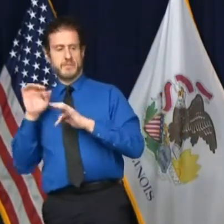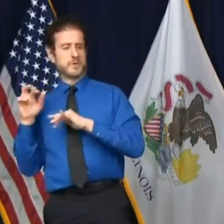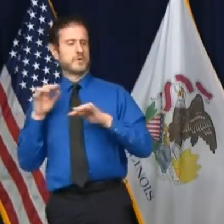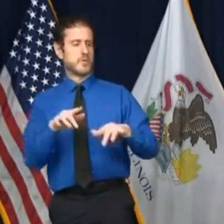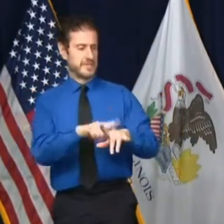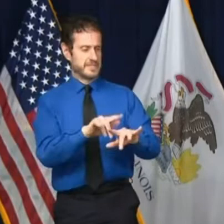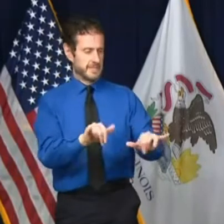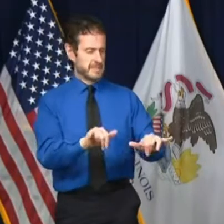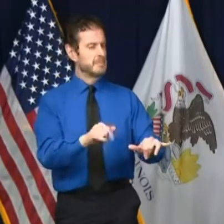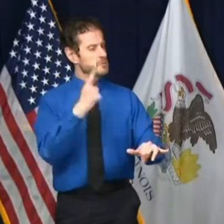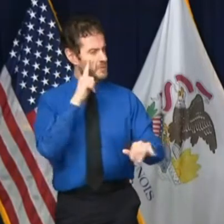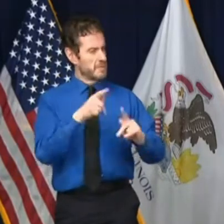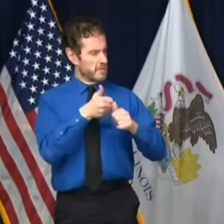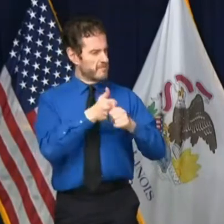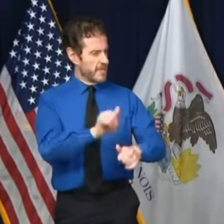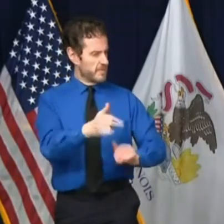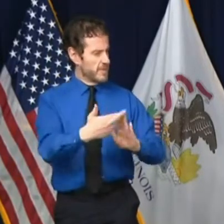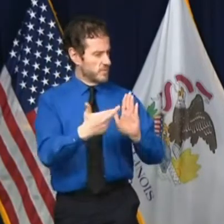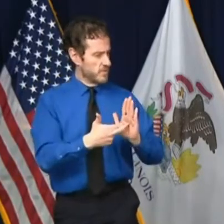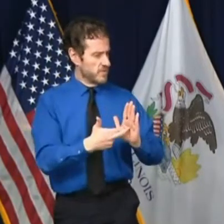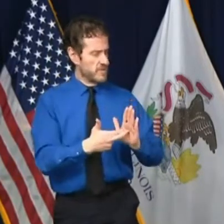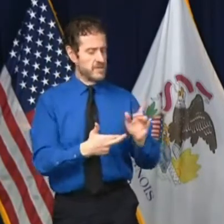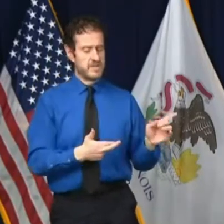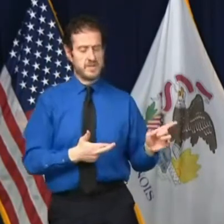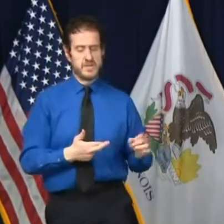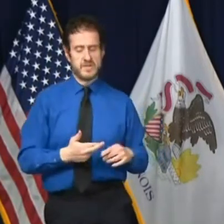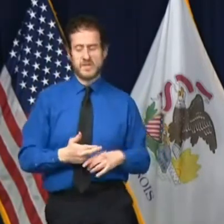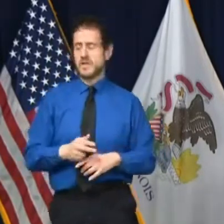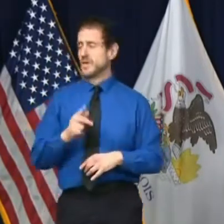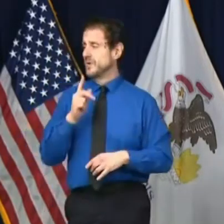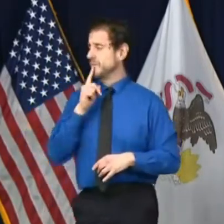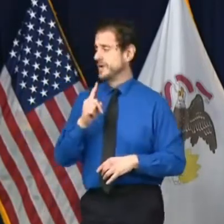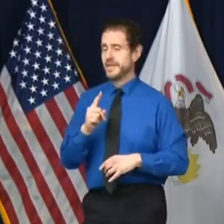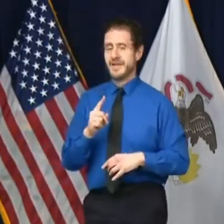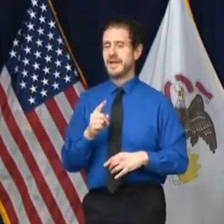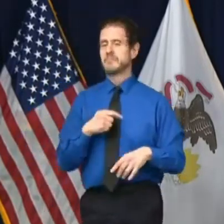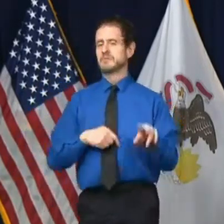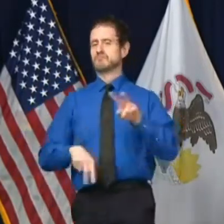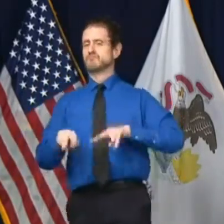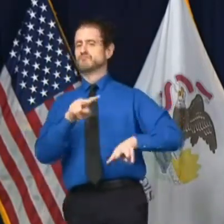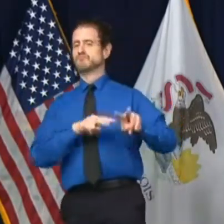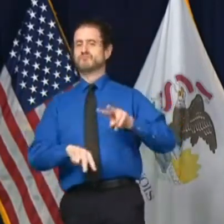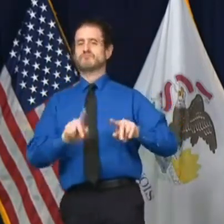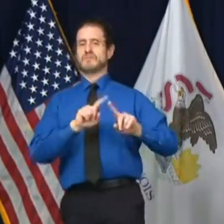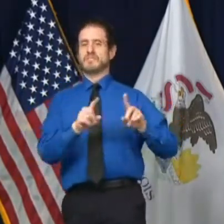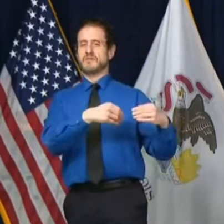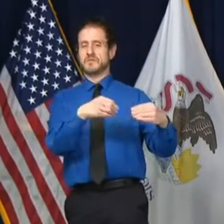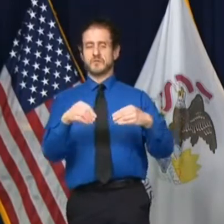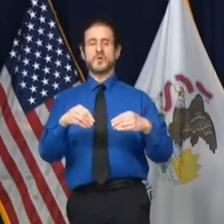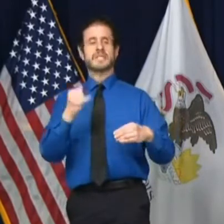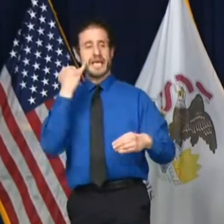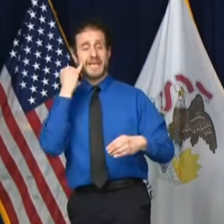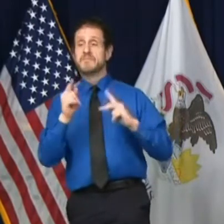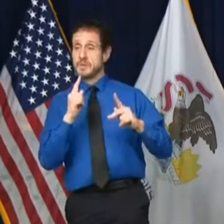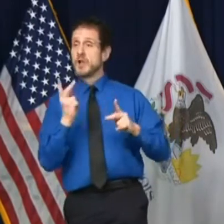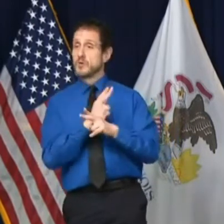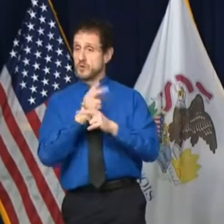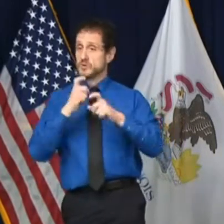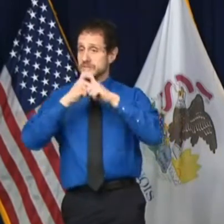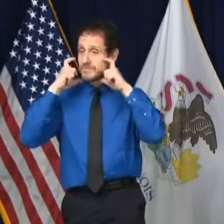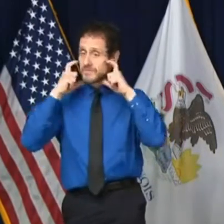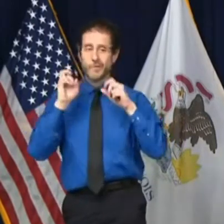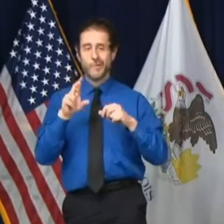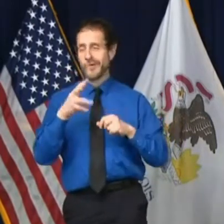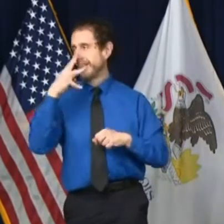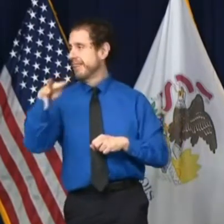after the first few days? Yeah, it's really just a visual survey about face covering